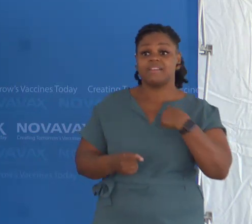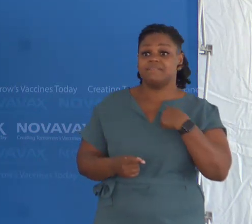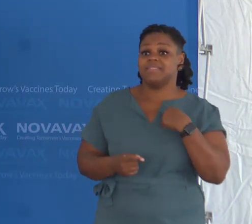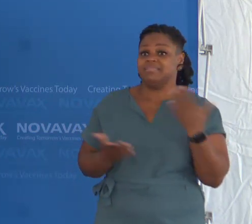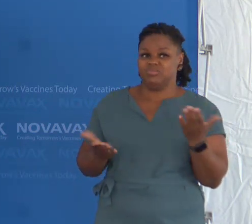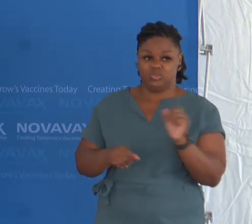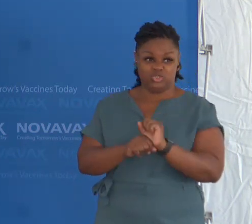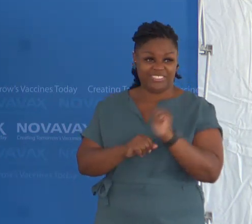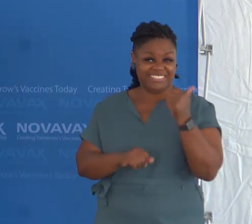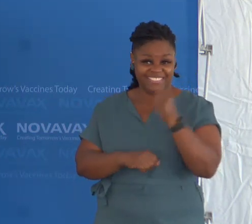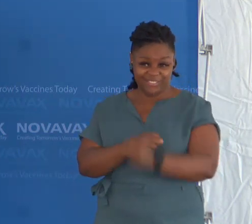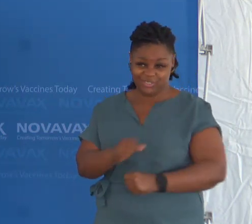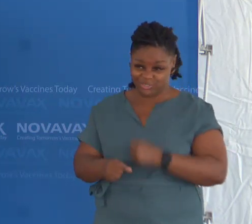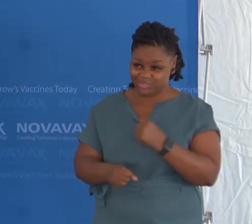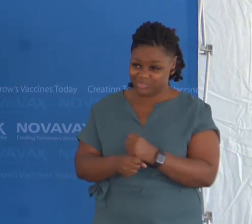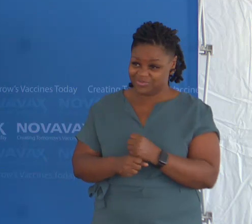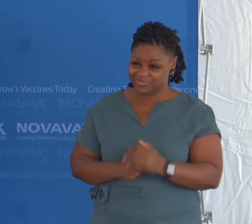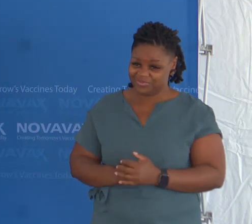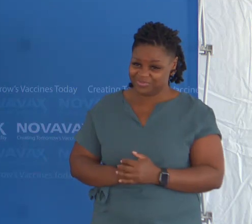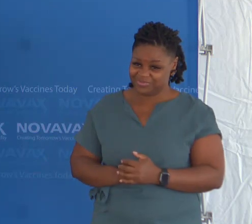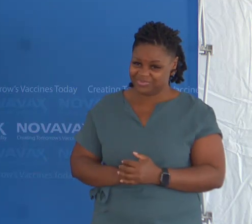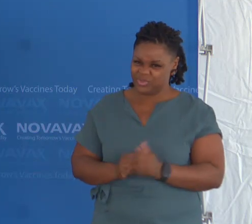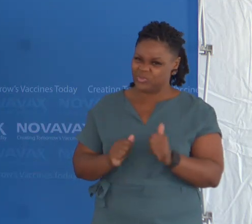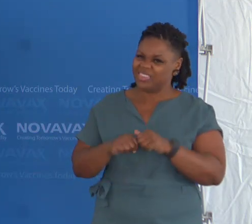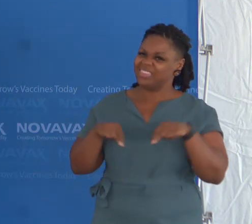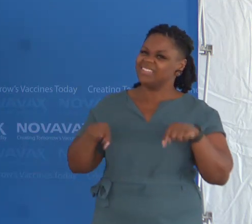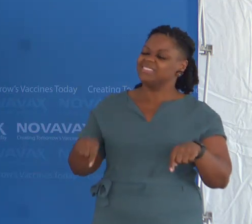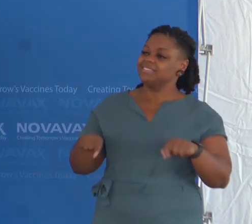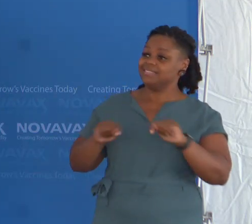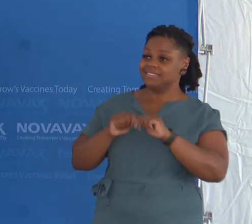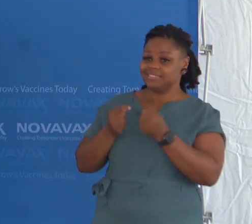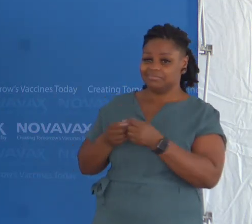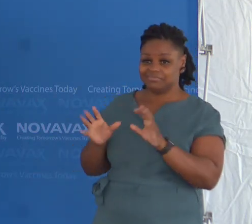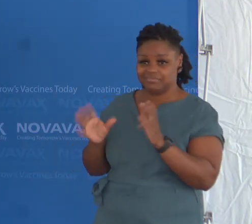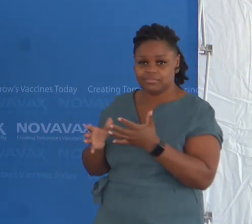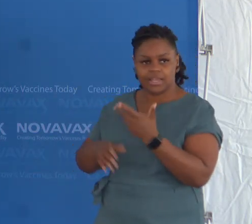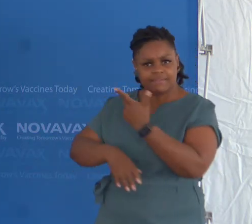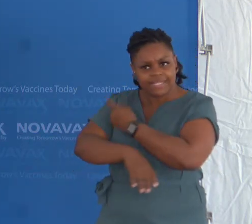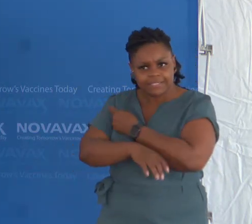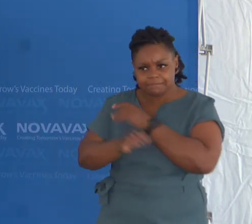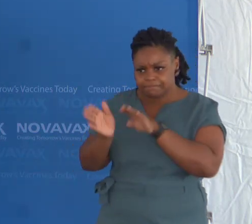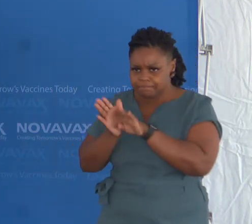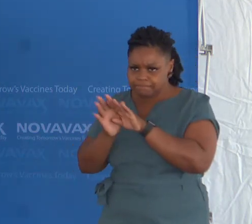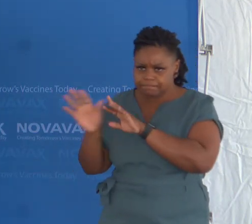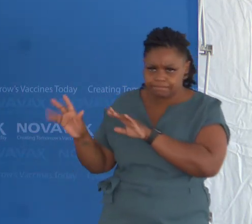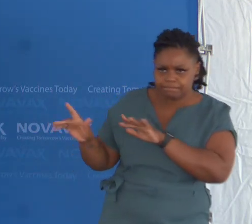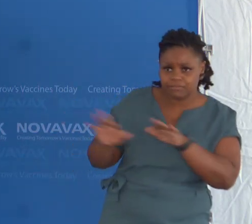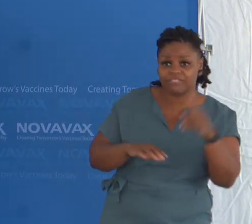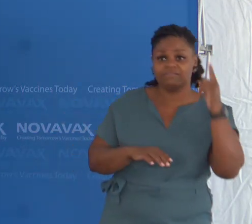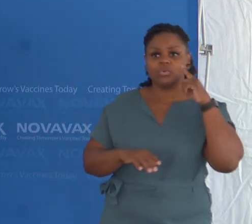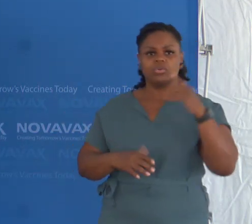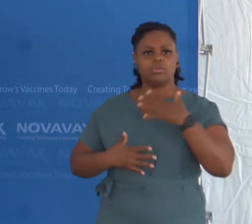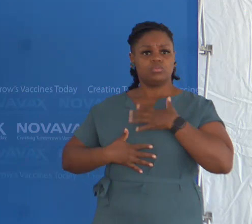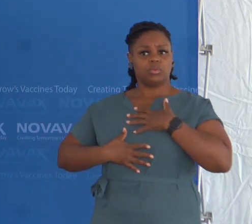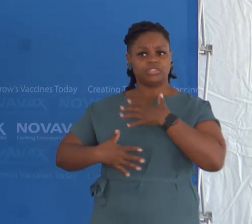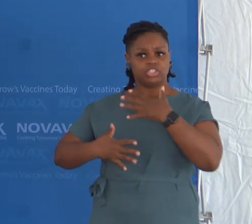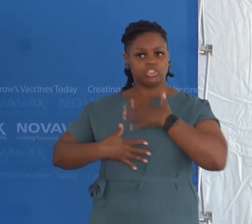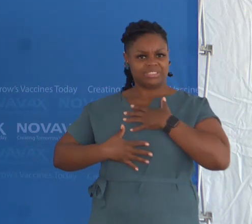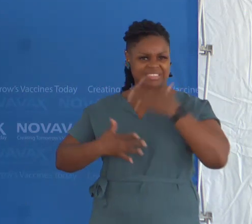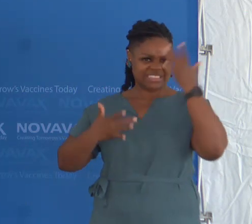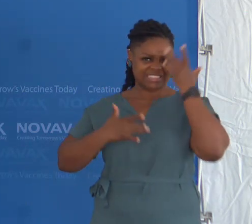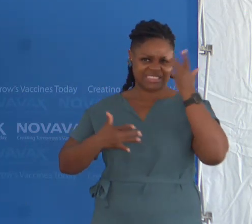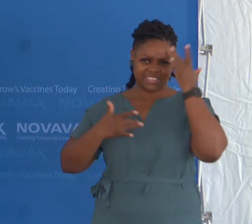years with the team making vaccines. We make vaccines for respiratory diseases, and it turns